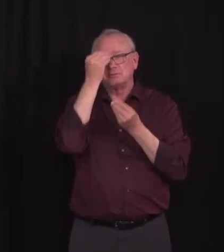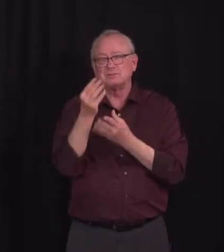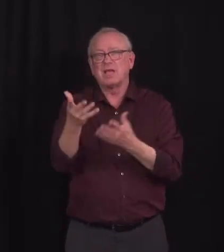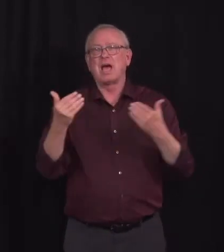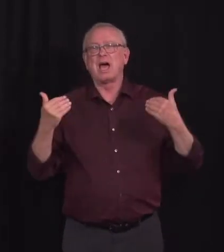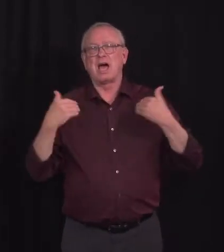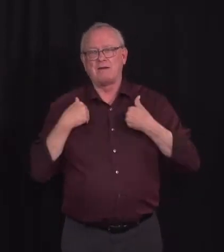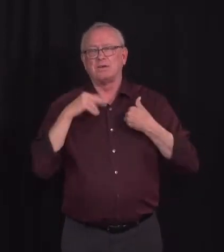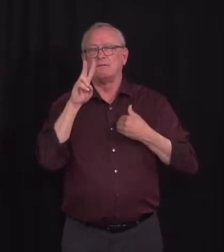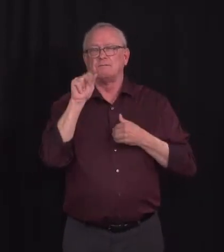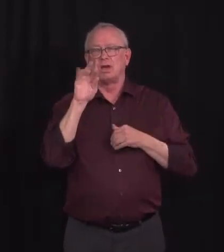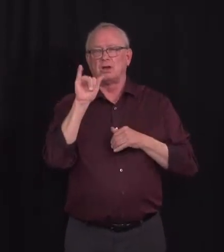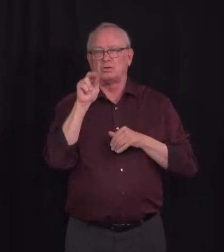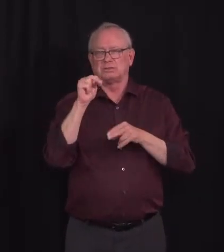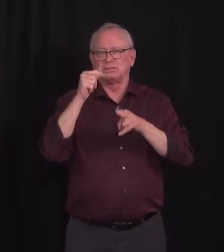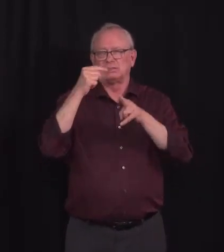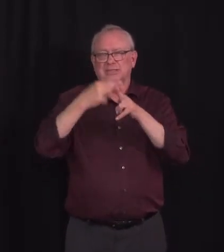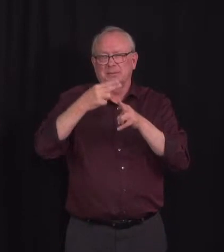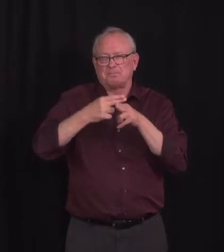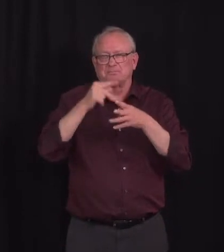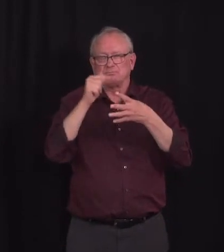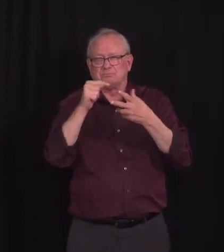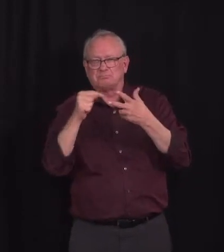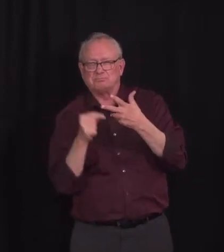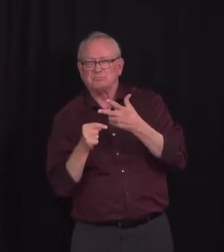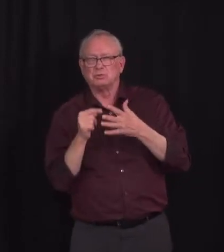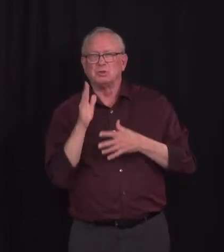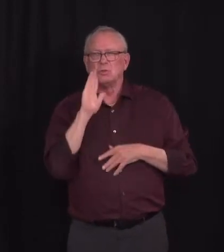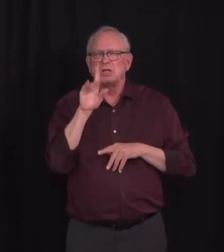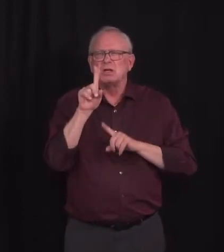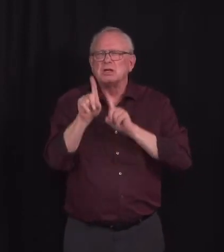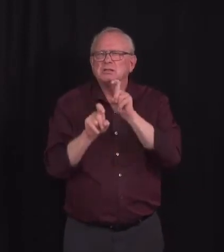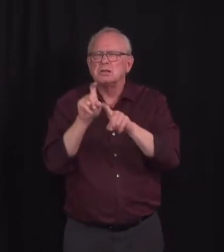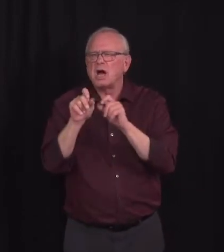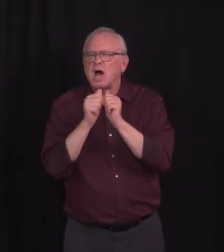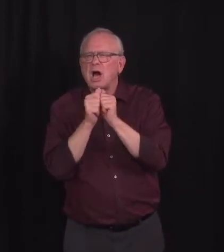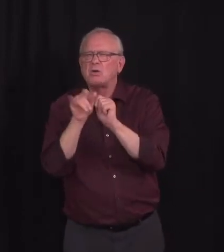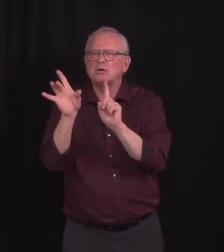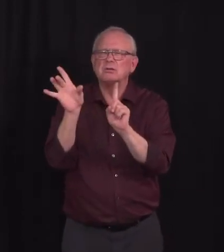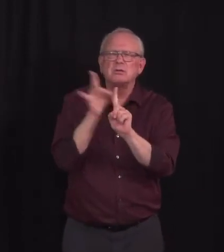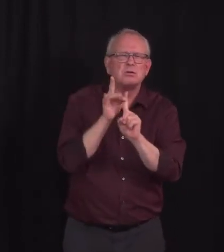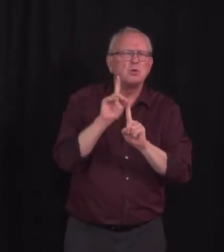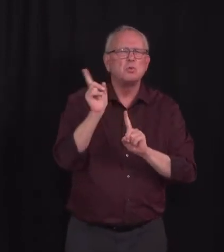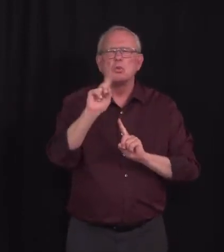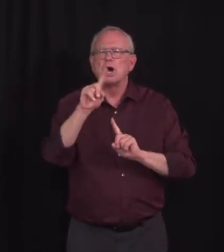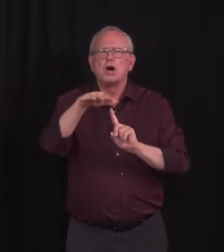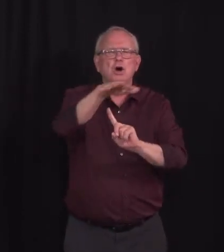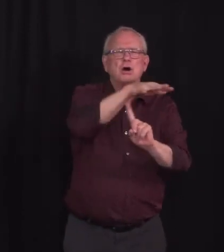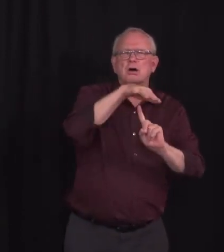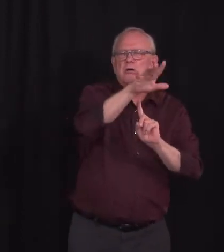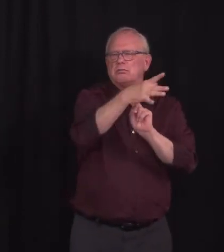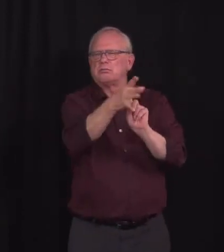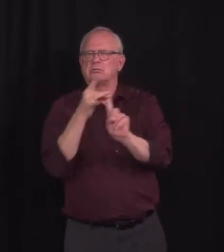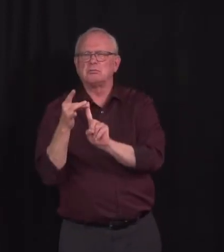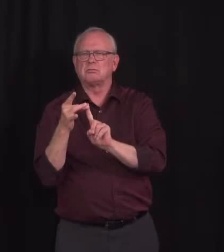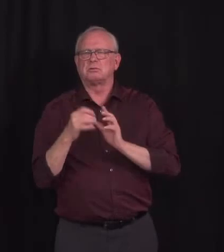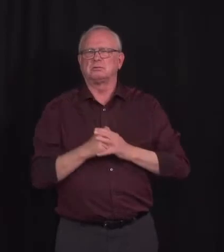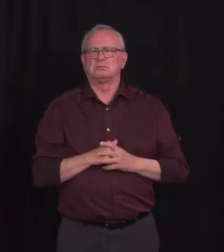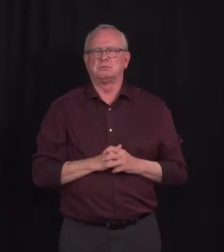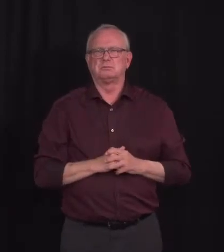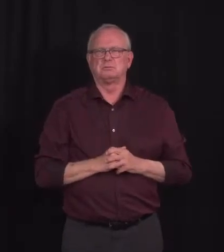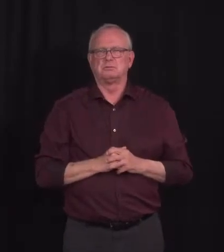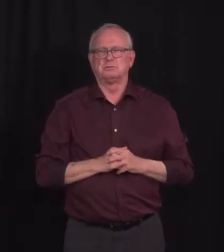where the case may have been exposed. While it remains critical to minimize transmission of all